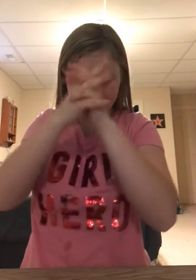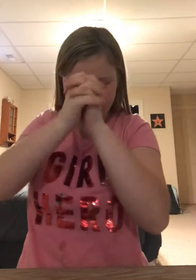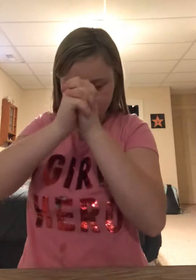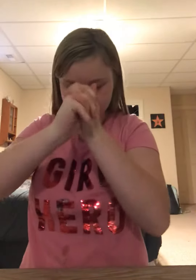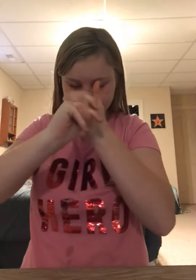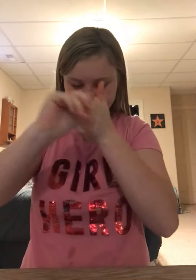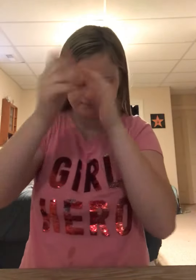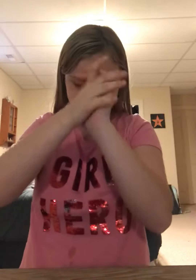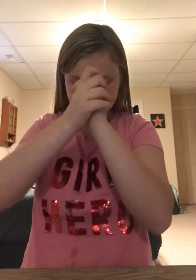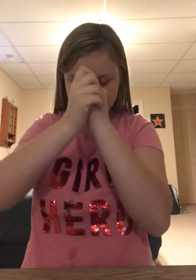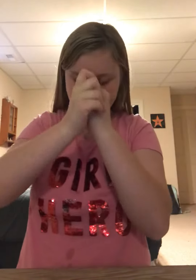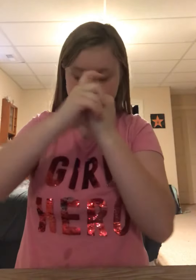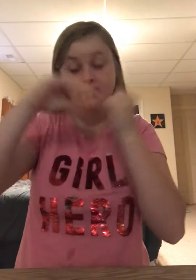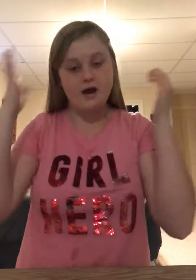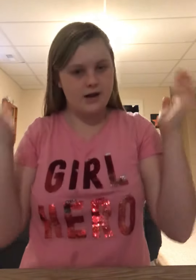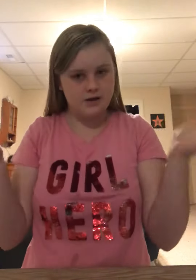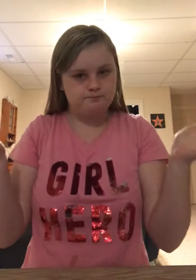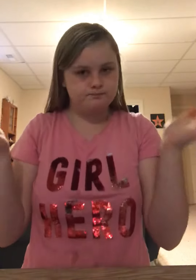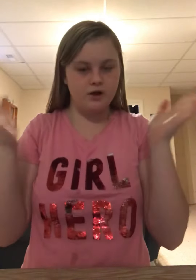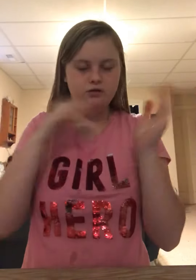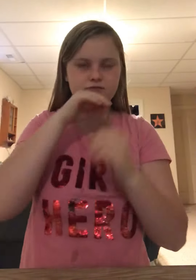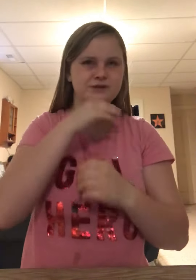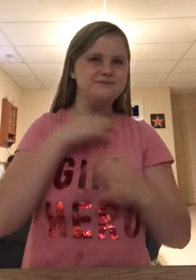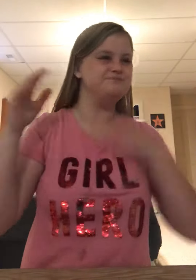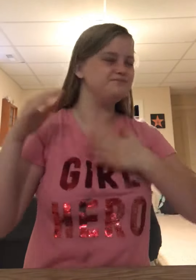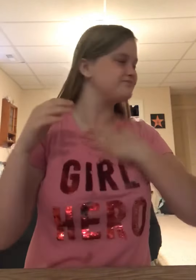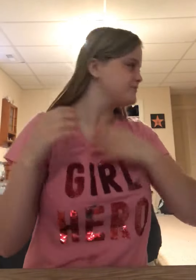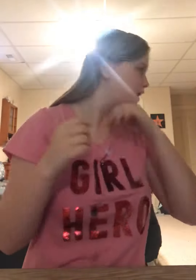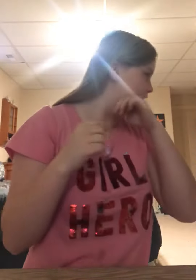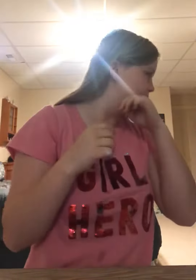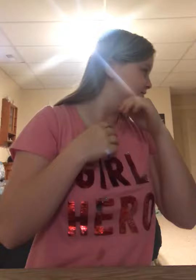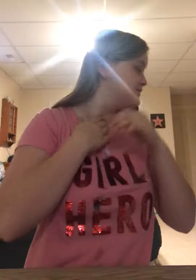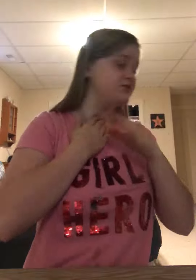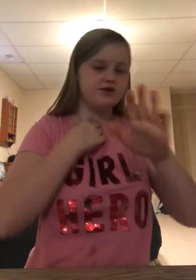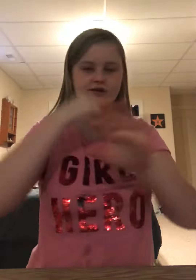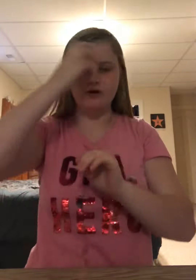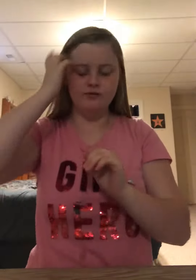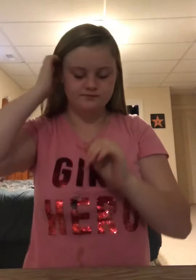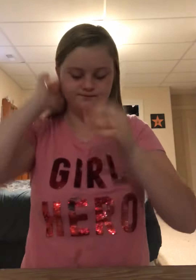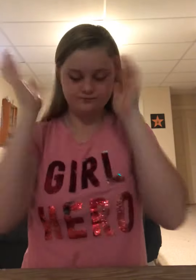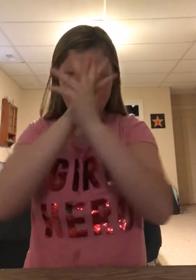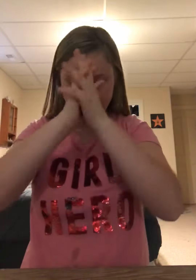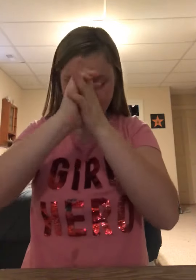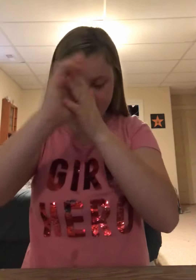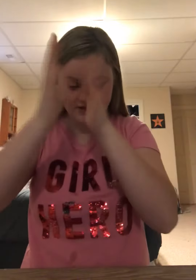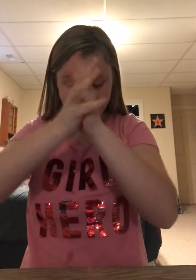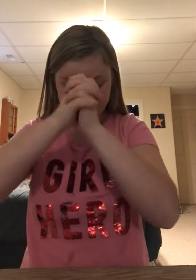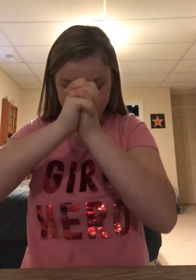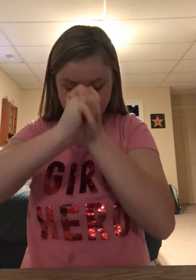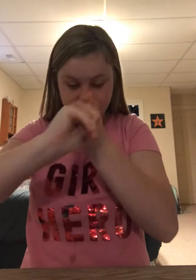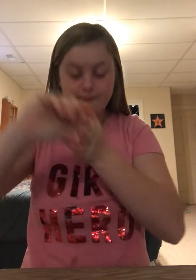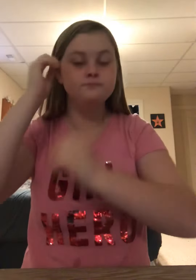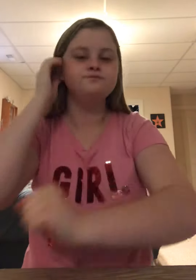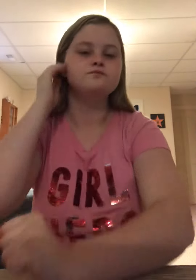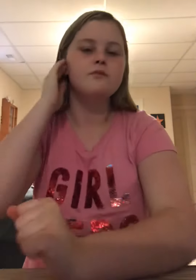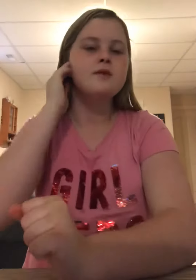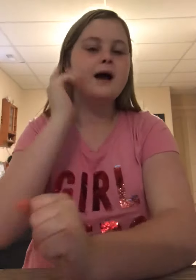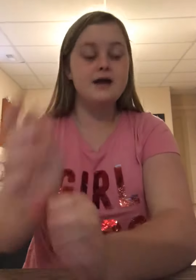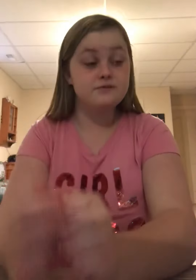sorry, I am broken up, I am